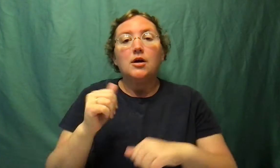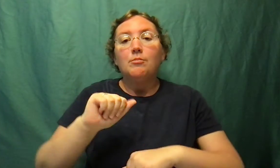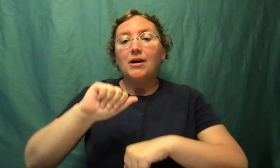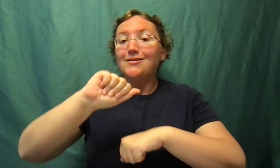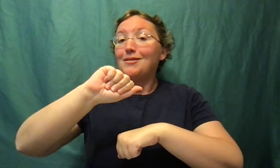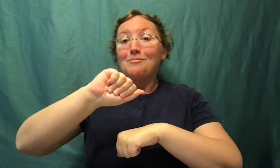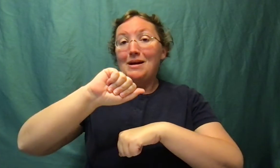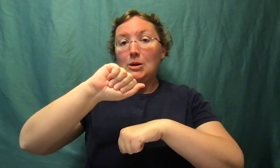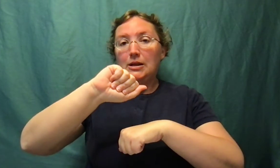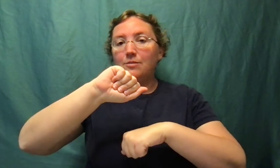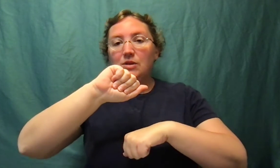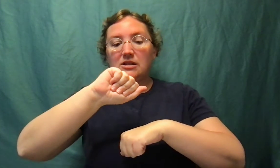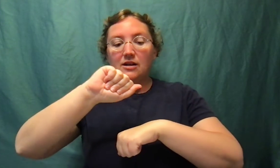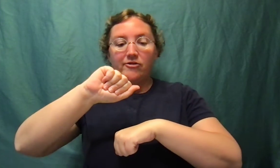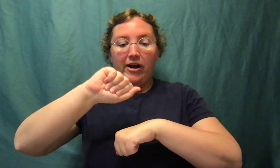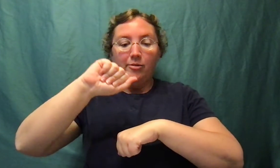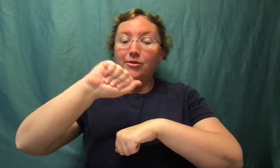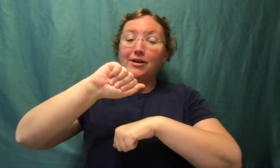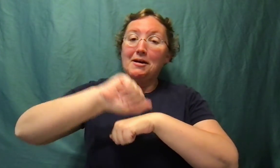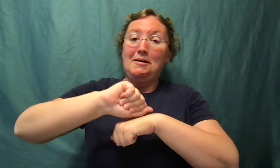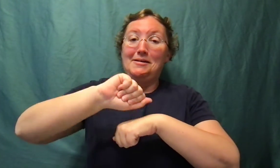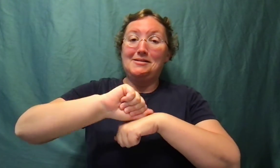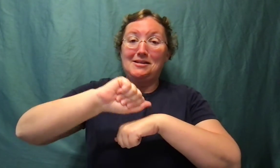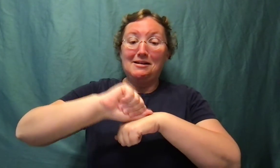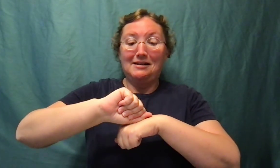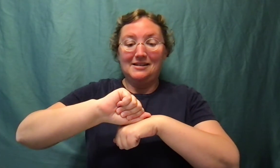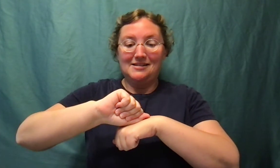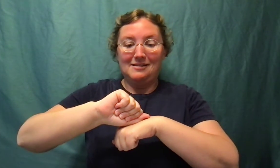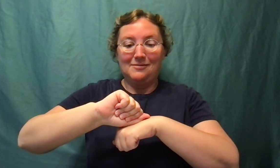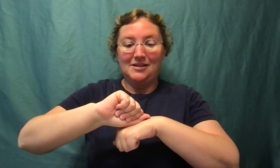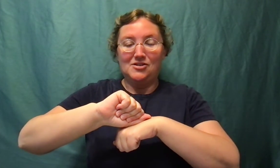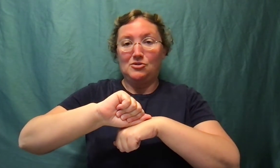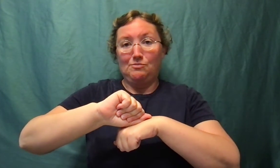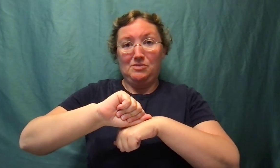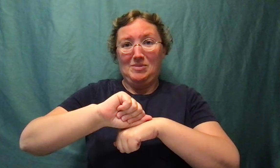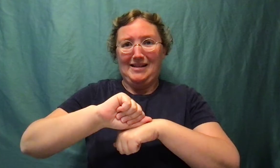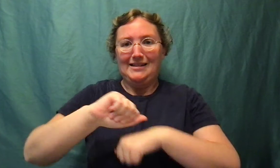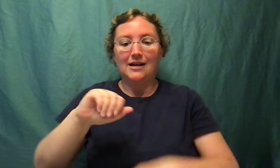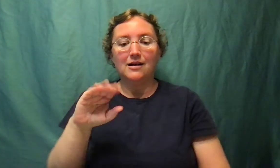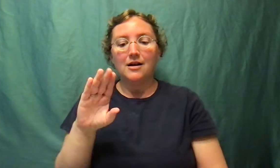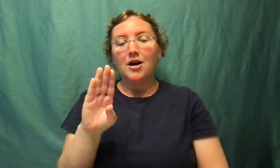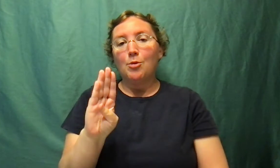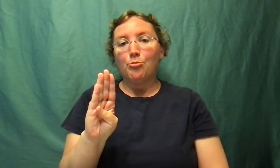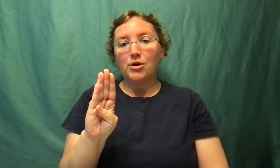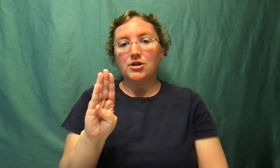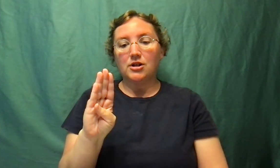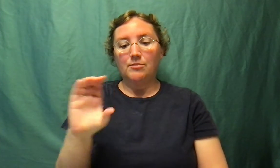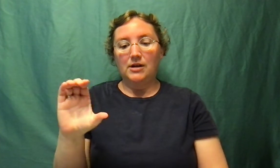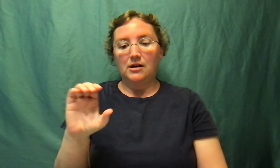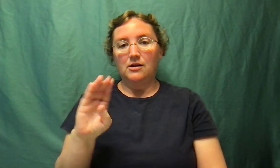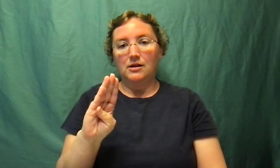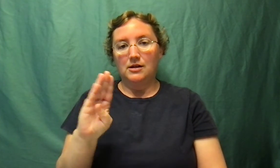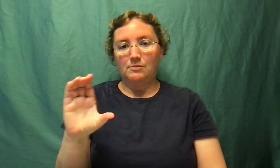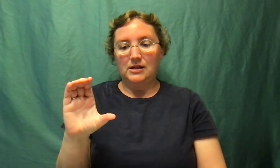but apparently the sign for Alberta is signed like this or something like that. British Columbia is